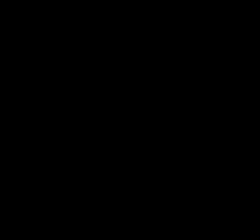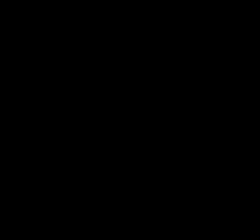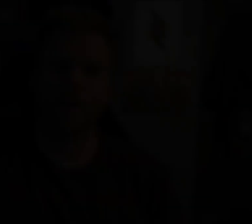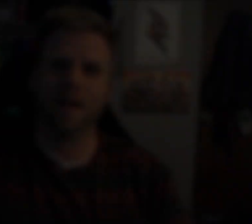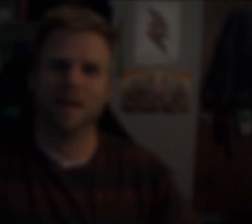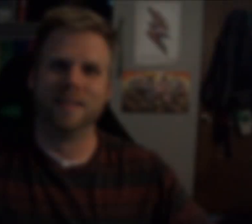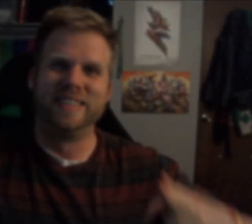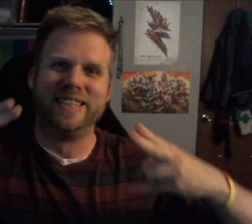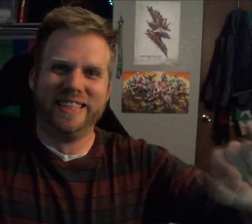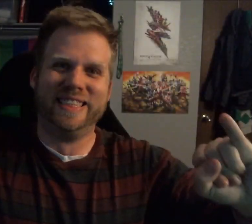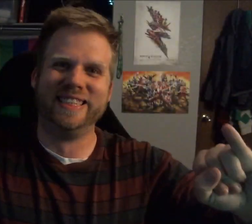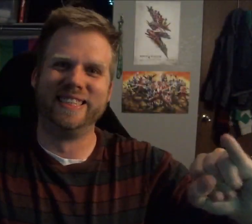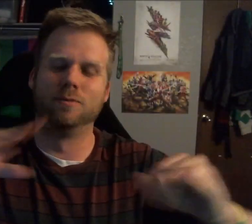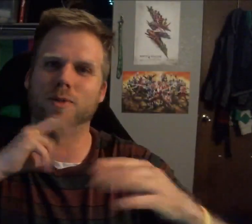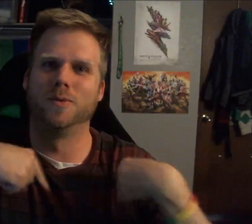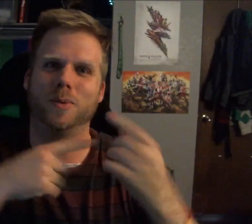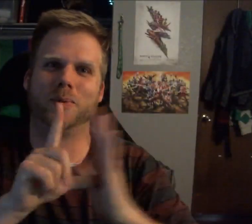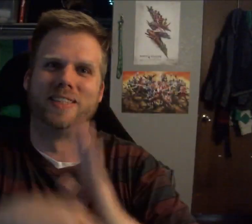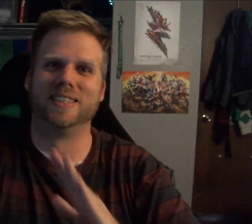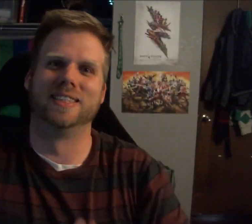Thank